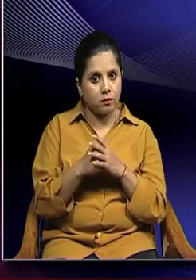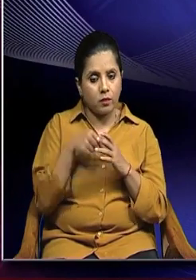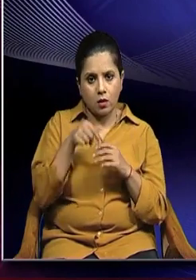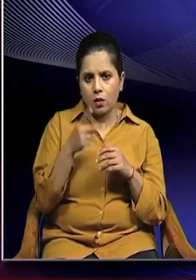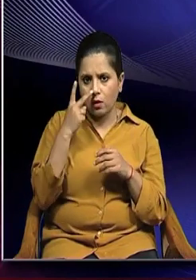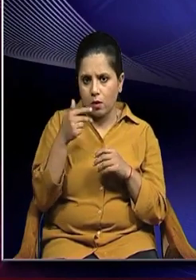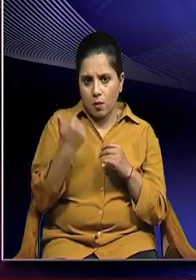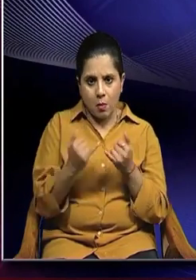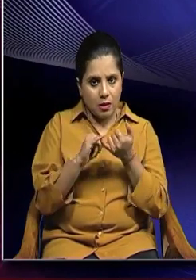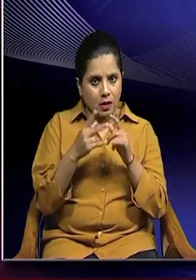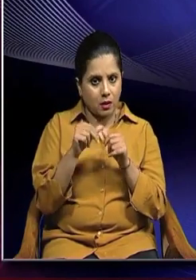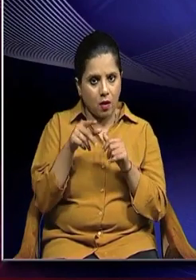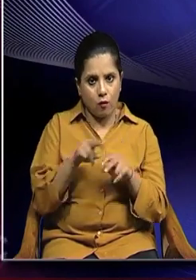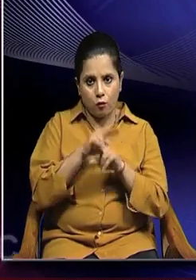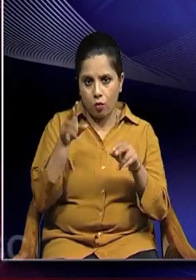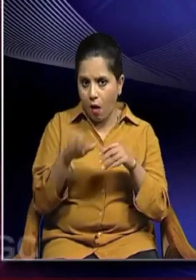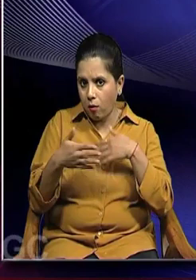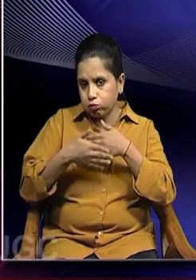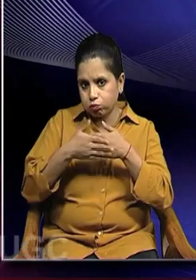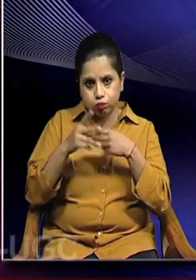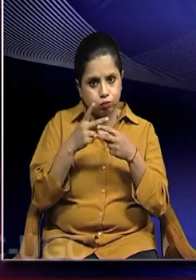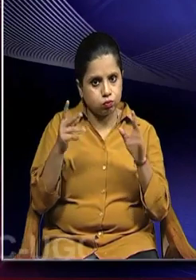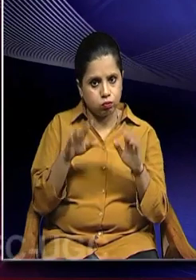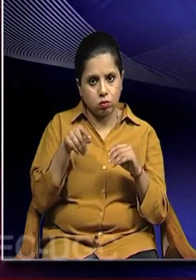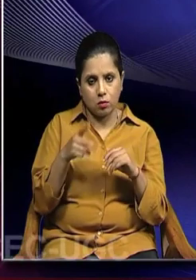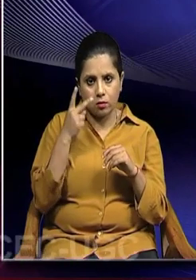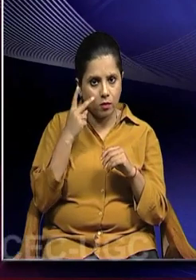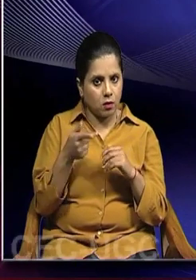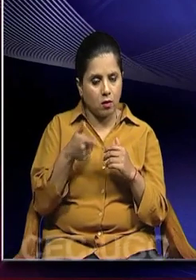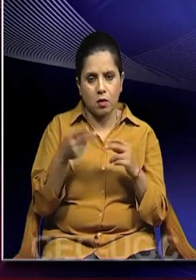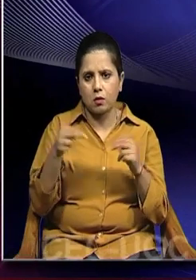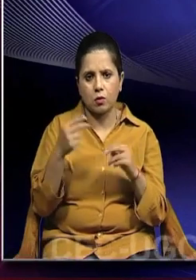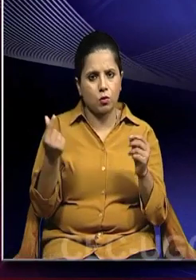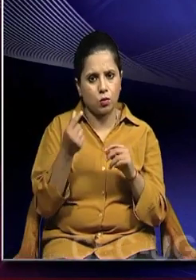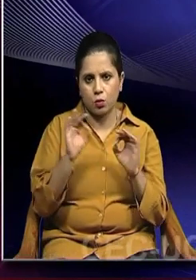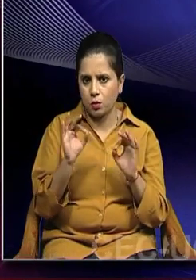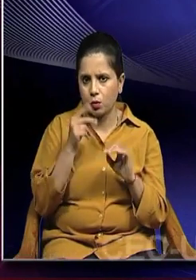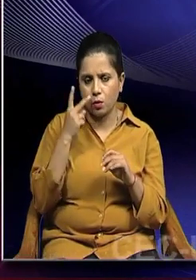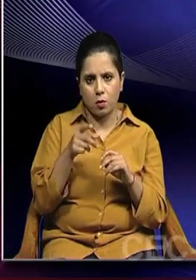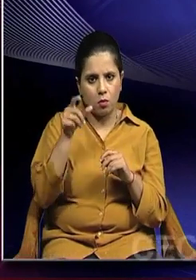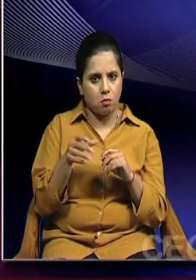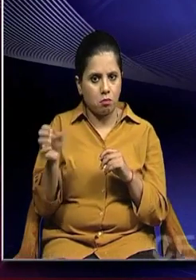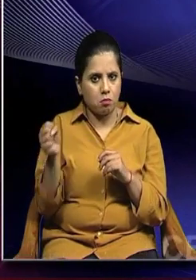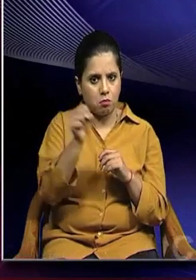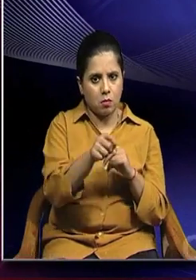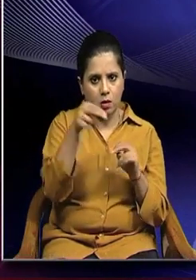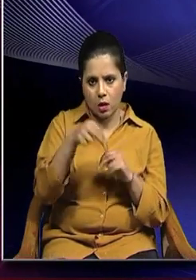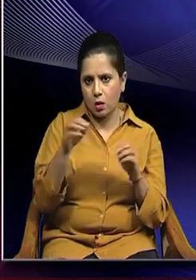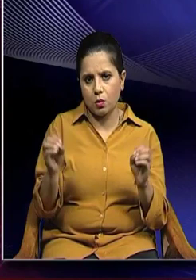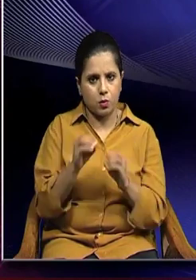of sattva, which is full of sattva, then there is no point you witnessing the state of a